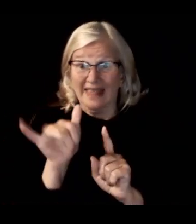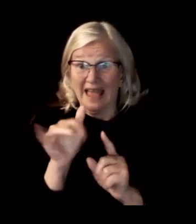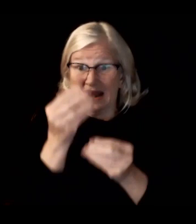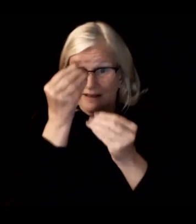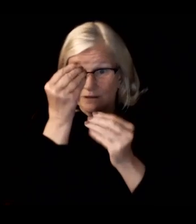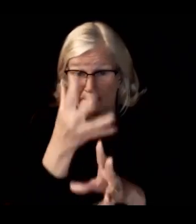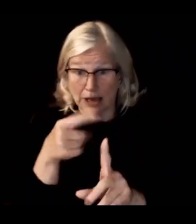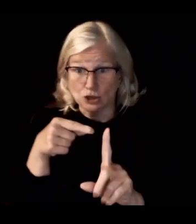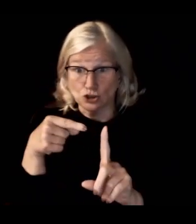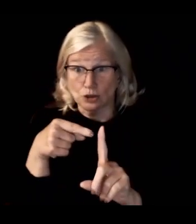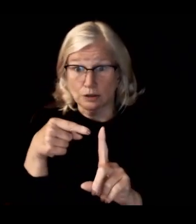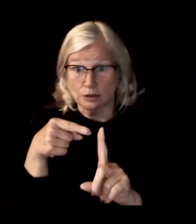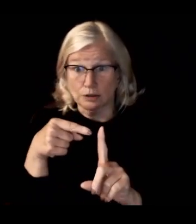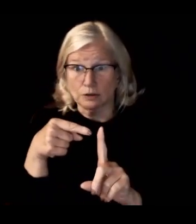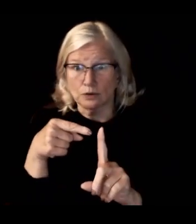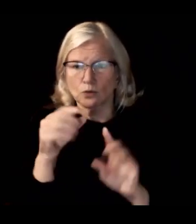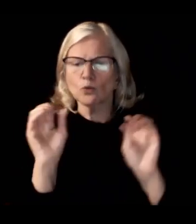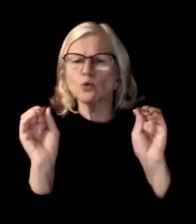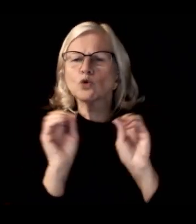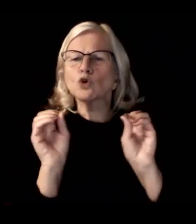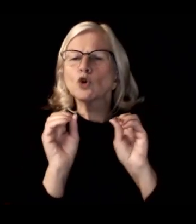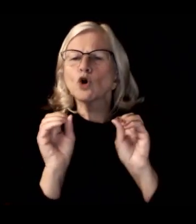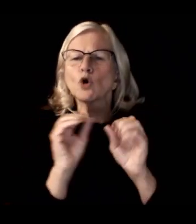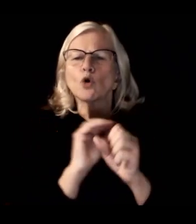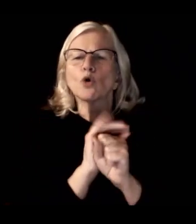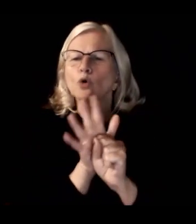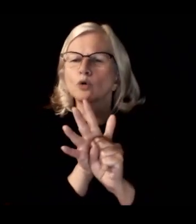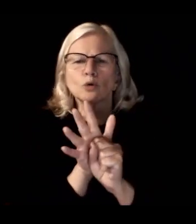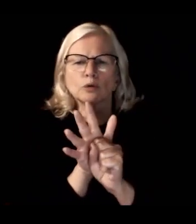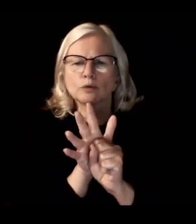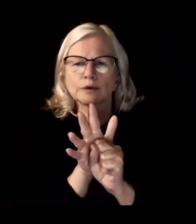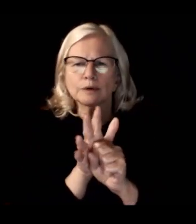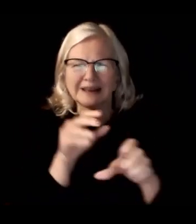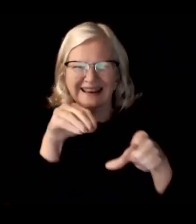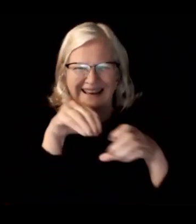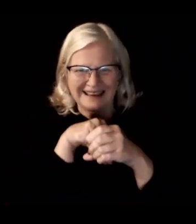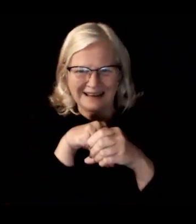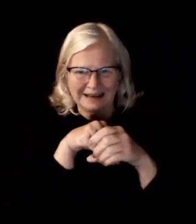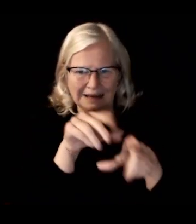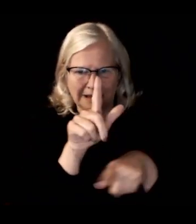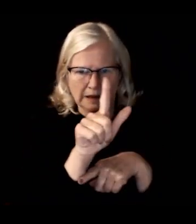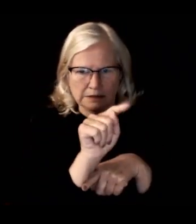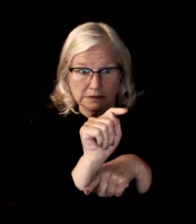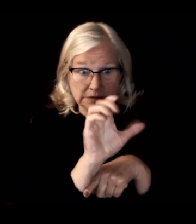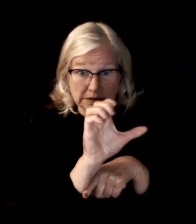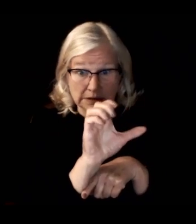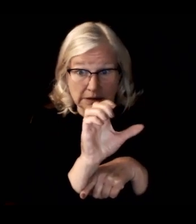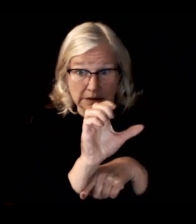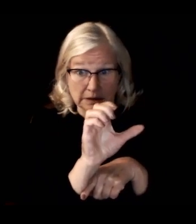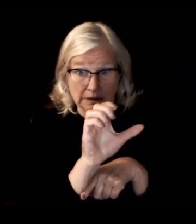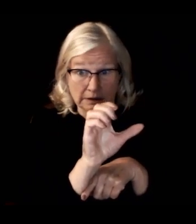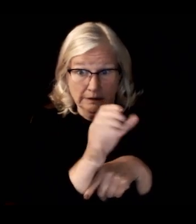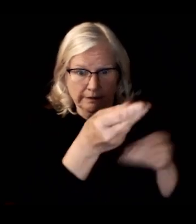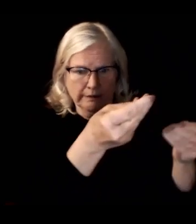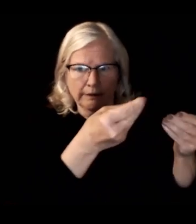been any COVID-19 cases in a long-term care facility that was brought in by an essential caregiver.